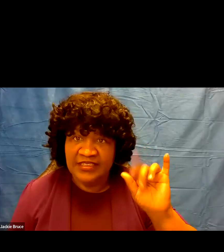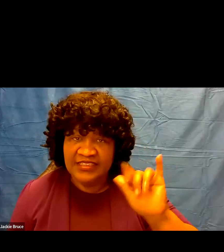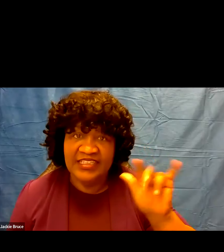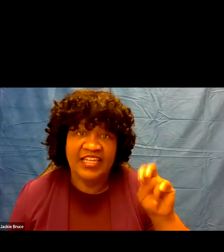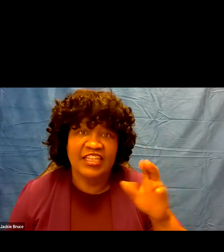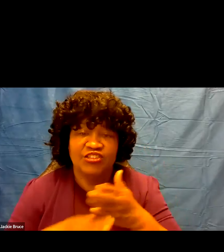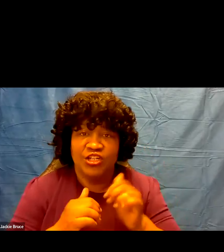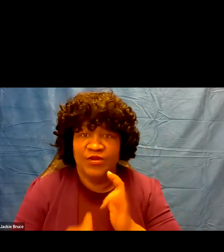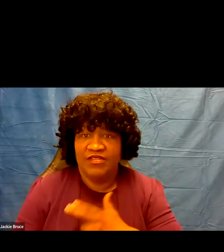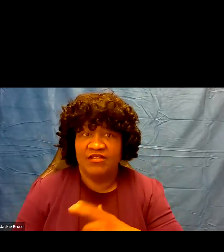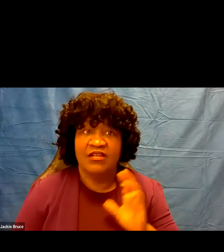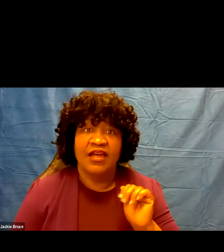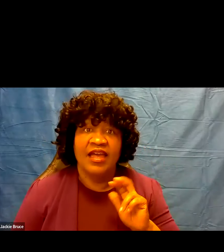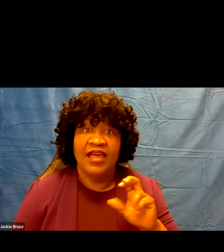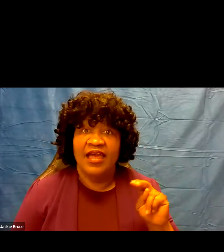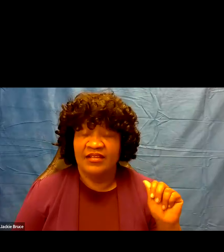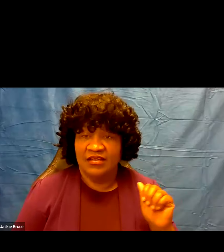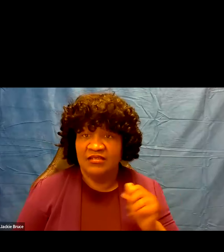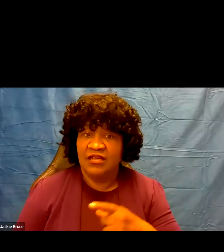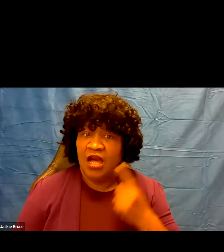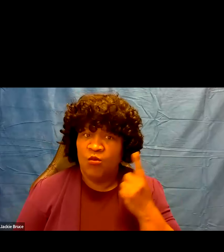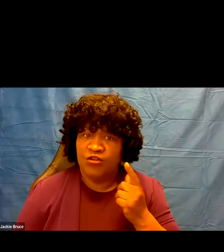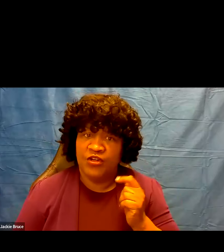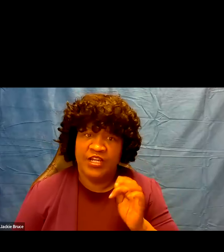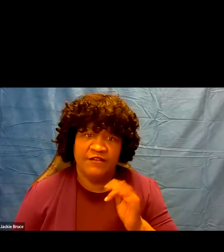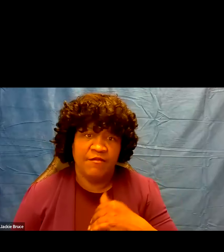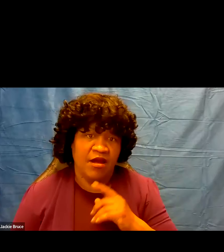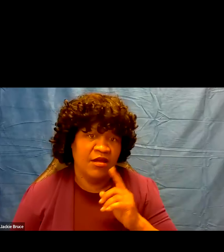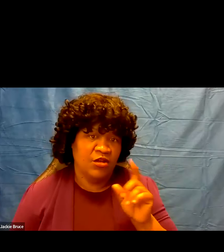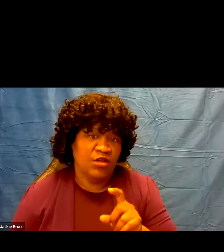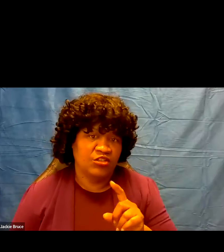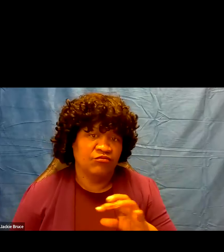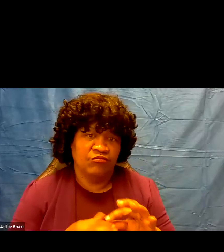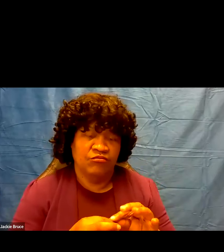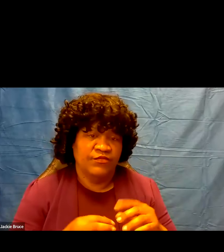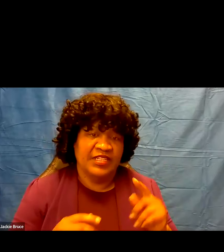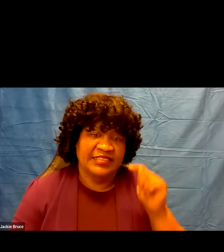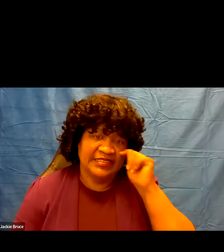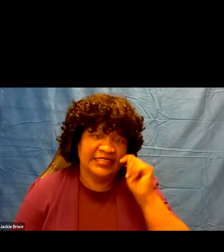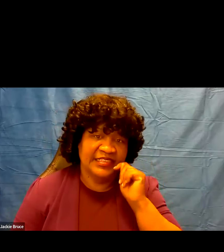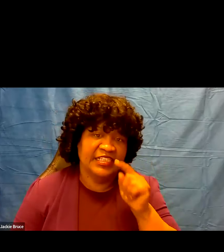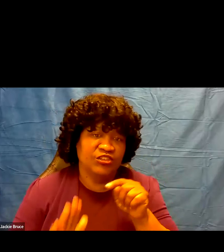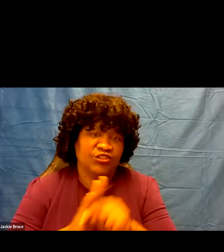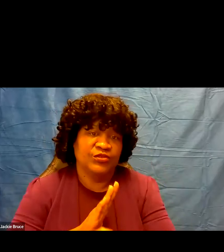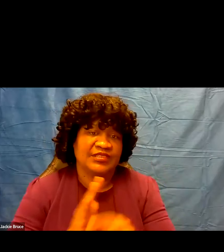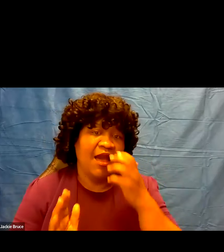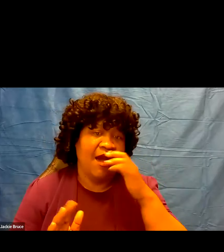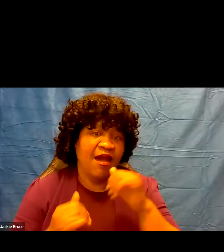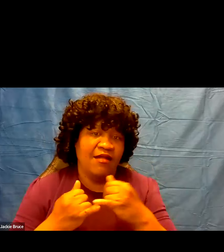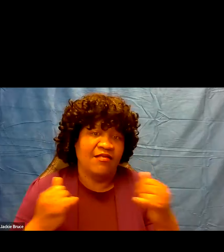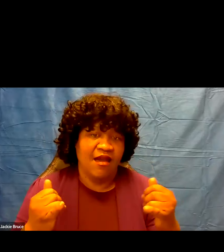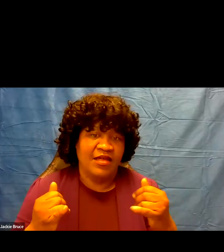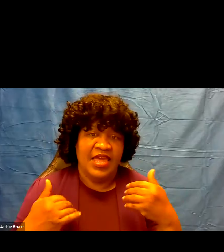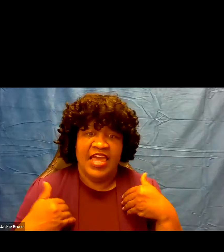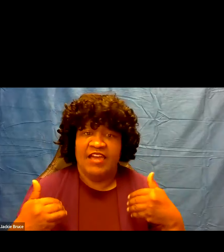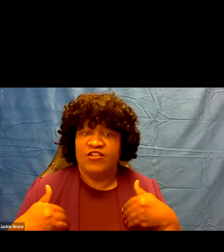Anna is reflecting back on a question. Wonder if my question can be answered regarding the teen suicide hotline, who is comprised of youth volunteers. Did that